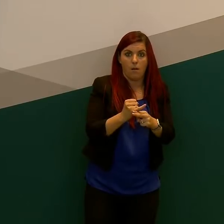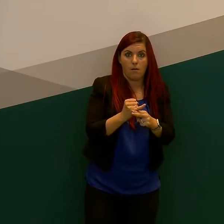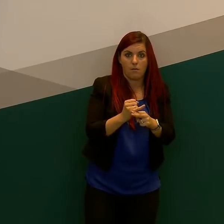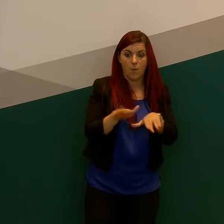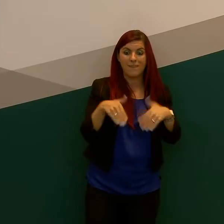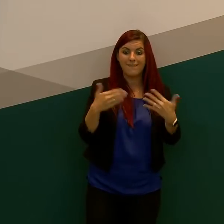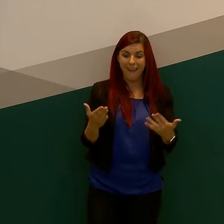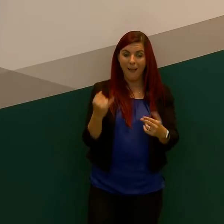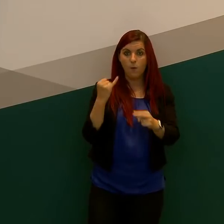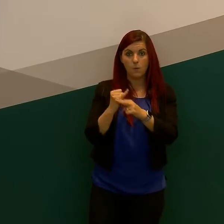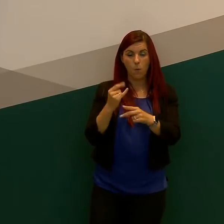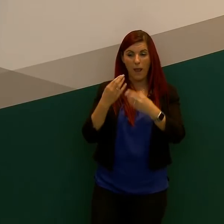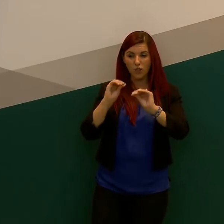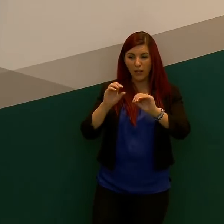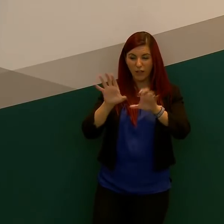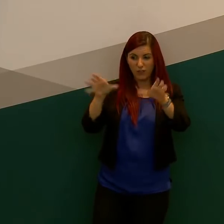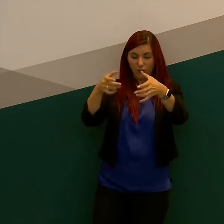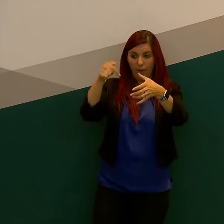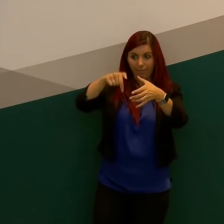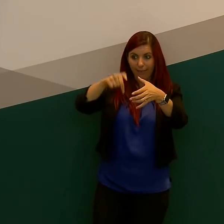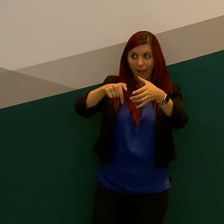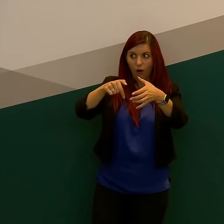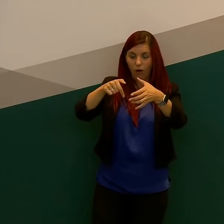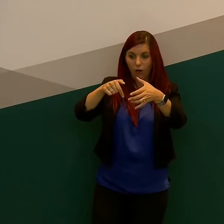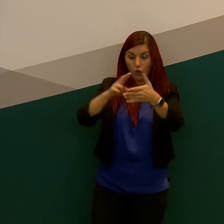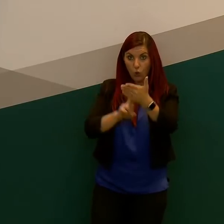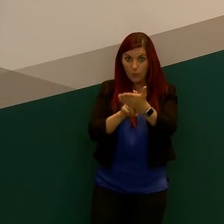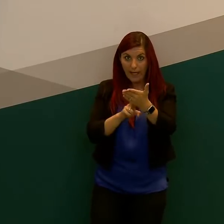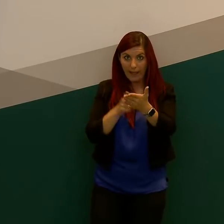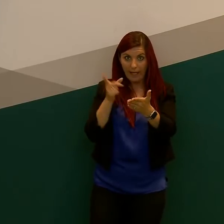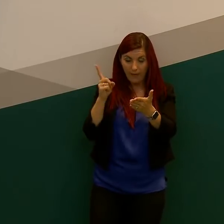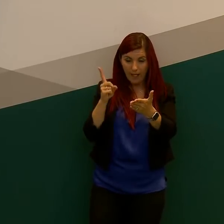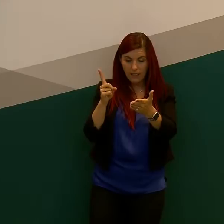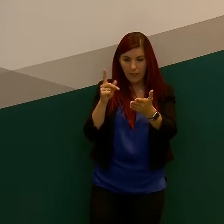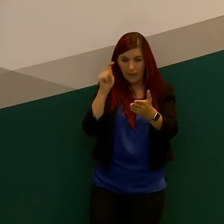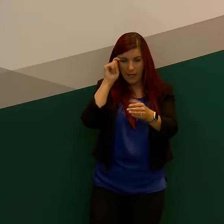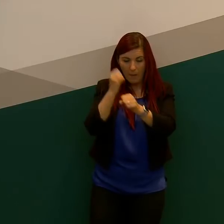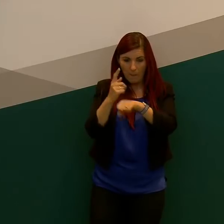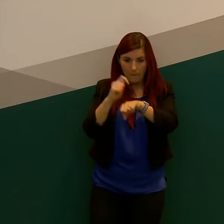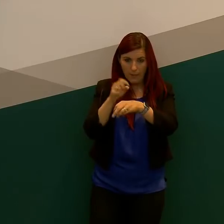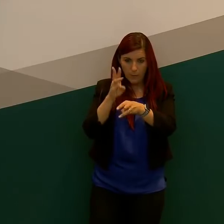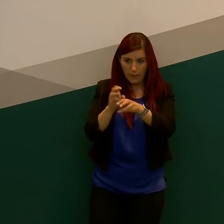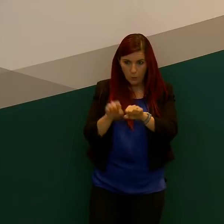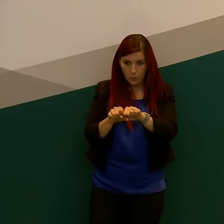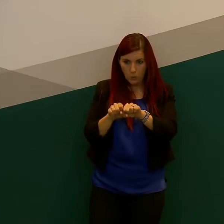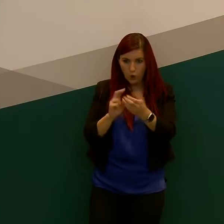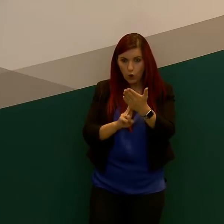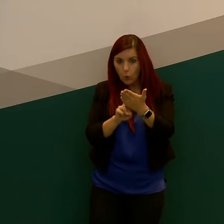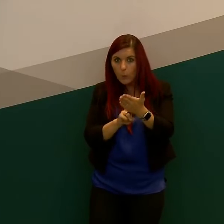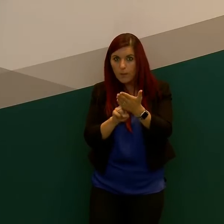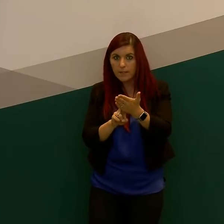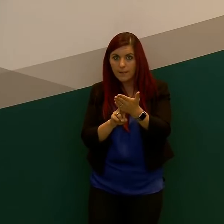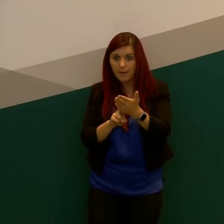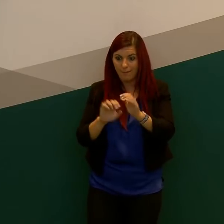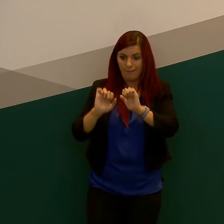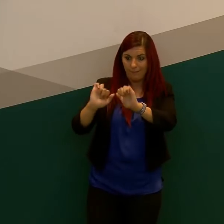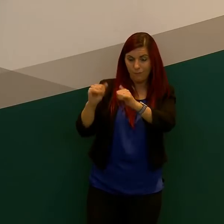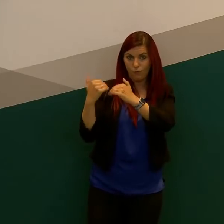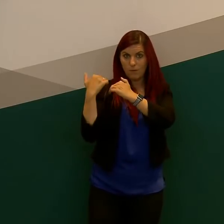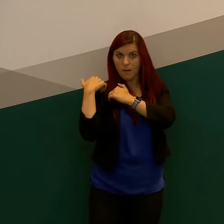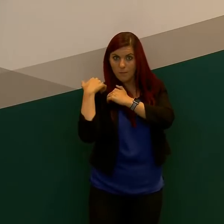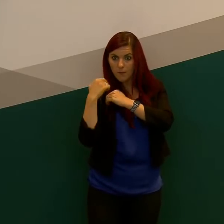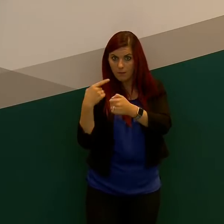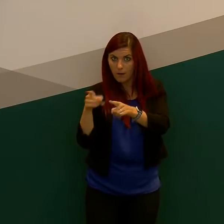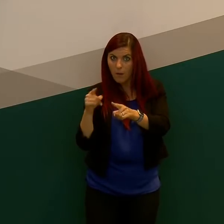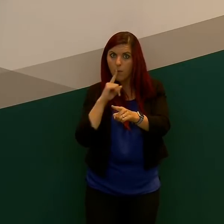is about is trying to find a means of applying that. The responsibility belongs there, the knowledge and expertise belongs there. We will work in